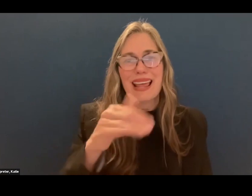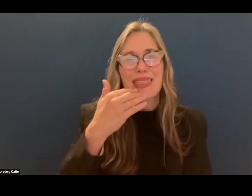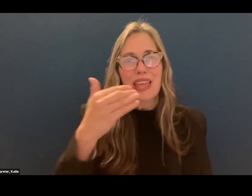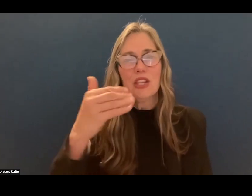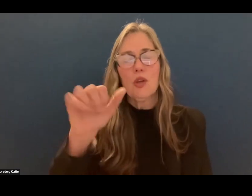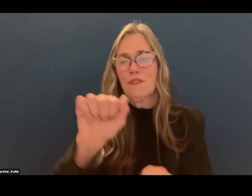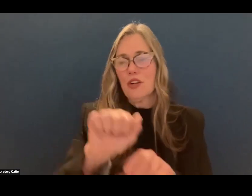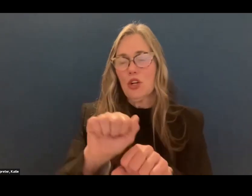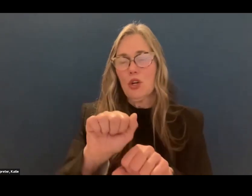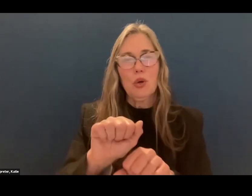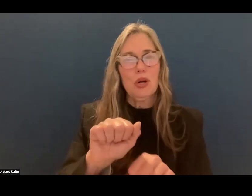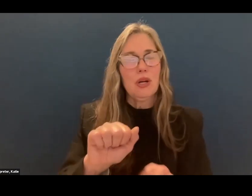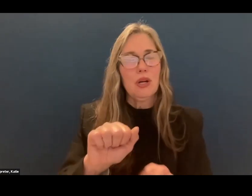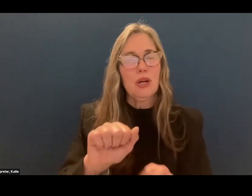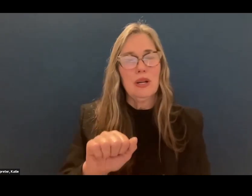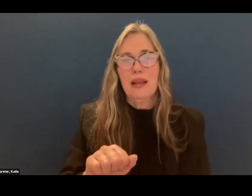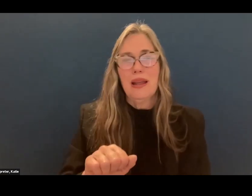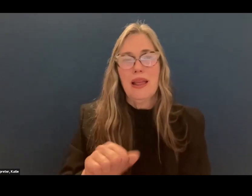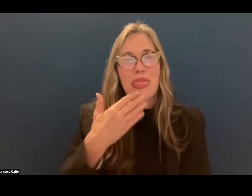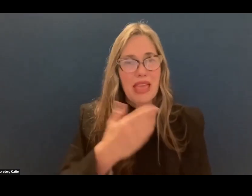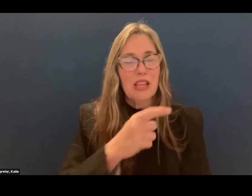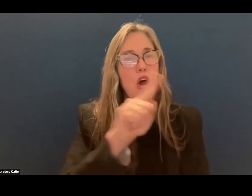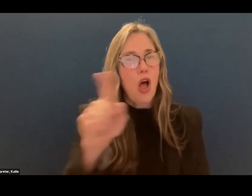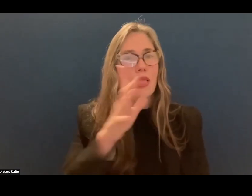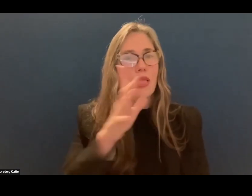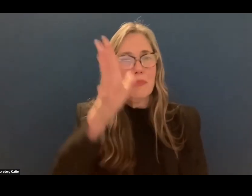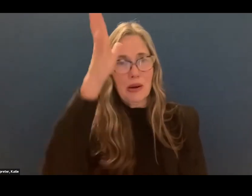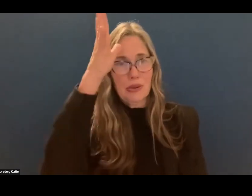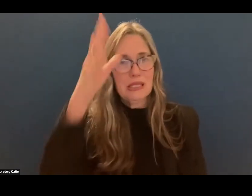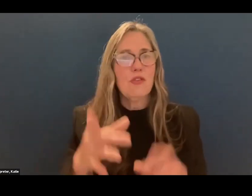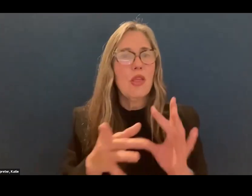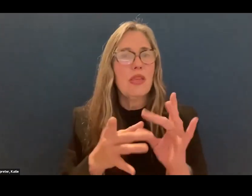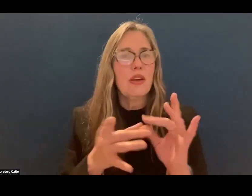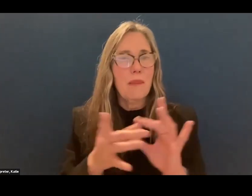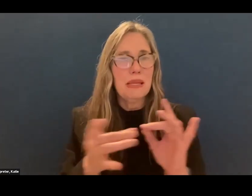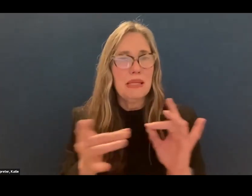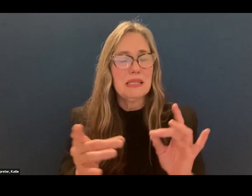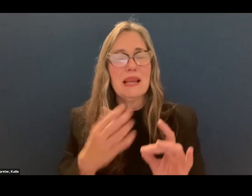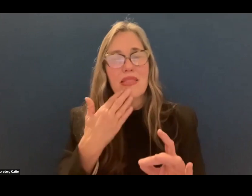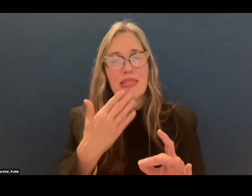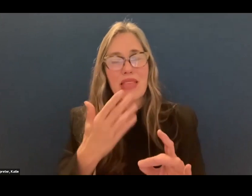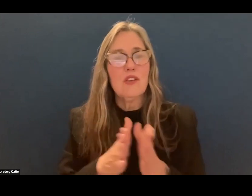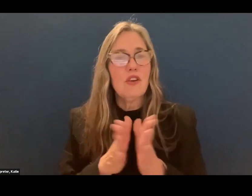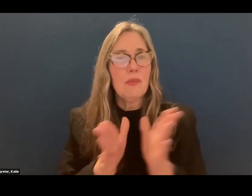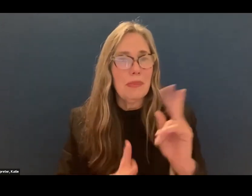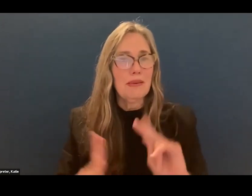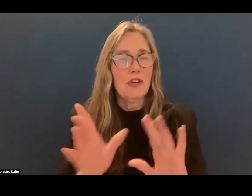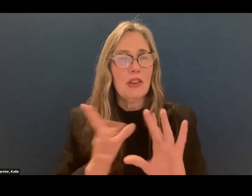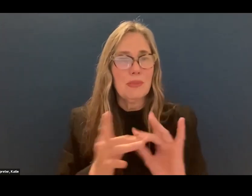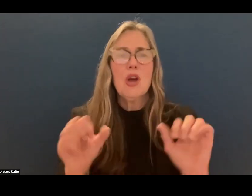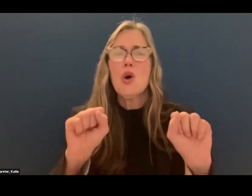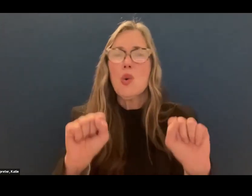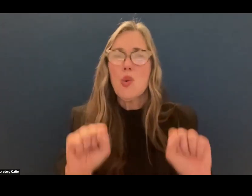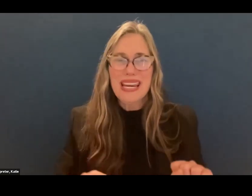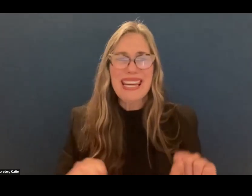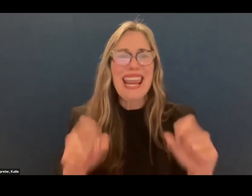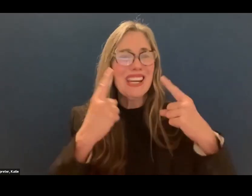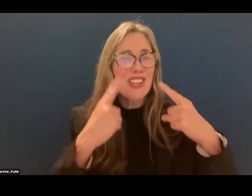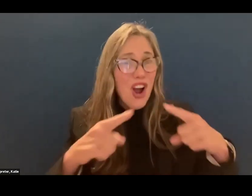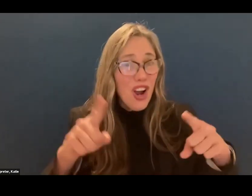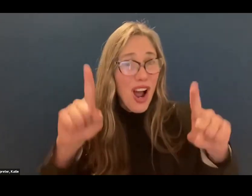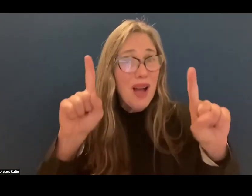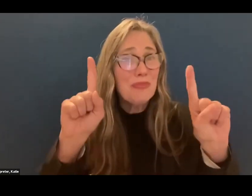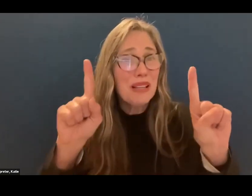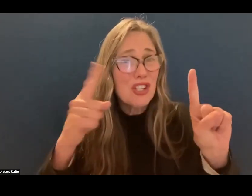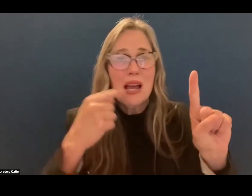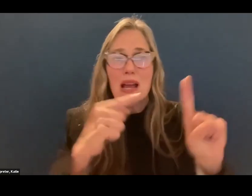thank you all for the comments, and that this is something that we can accomplish. We just have to keep in